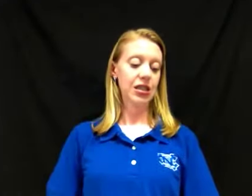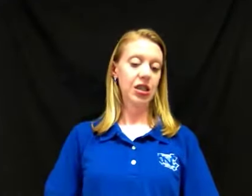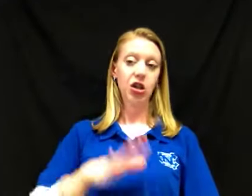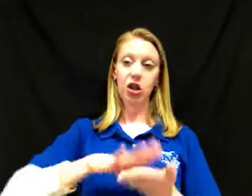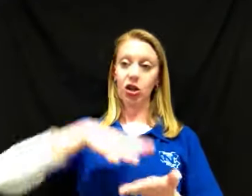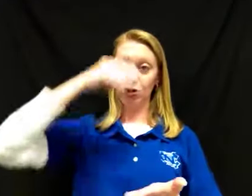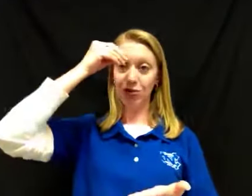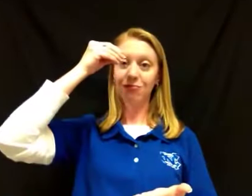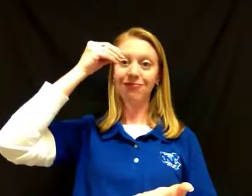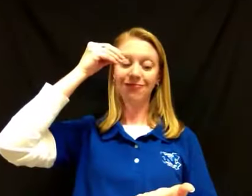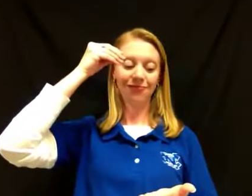learn.